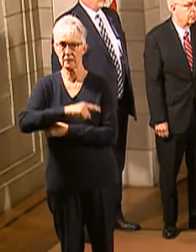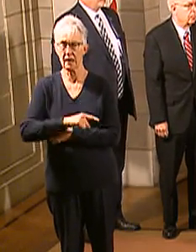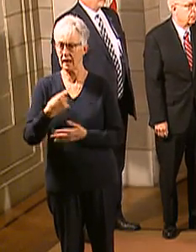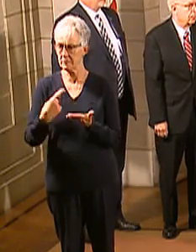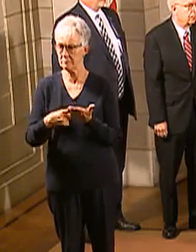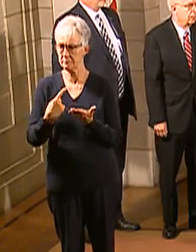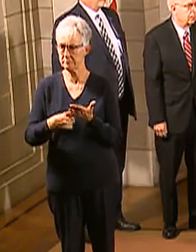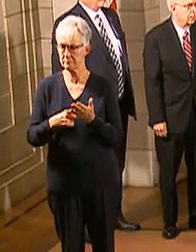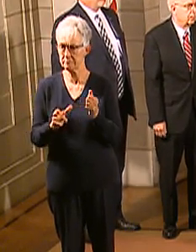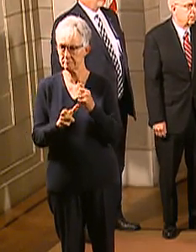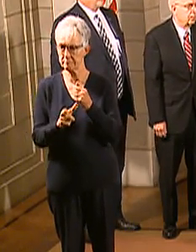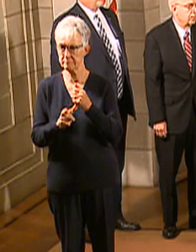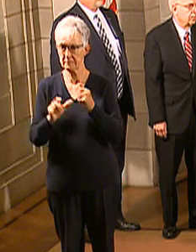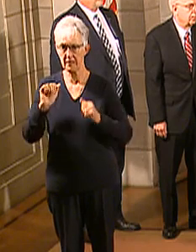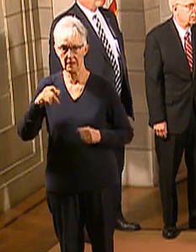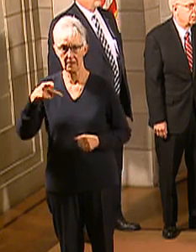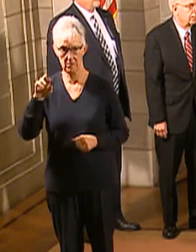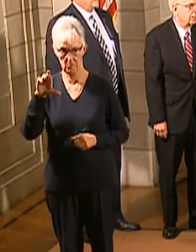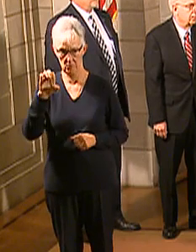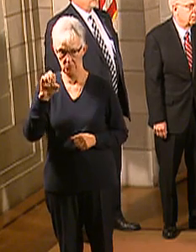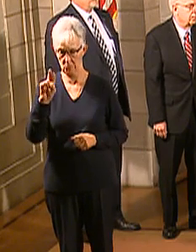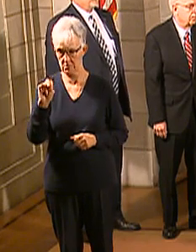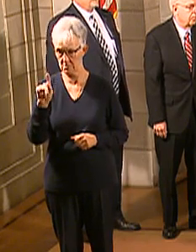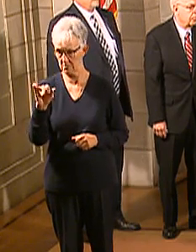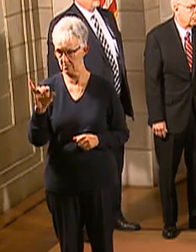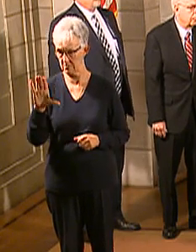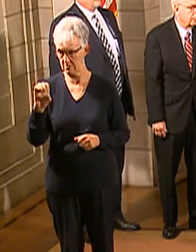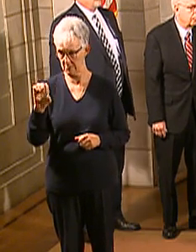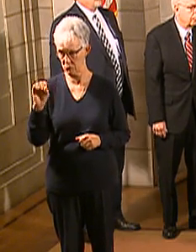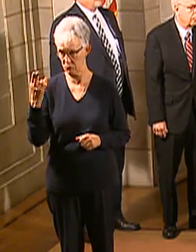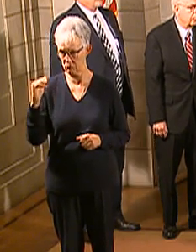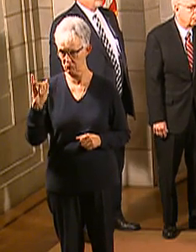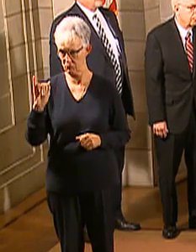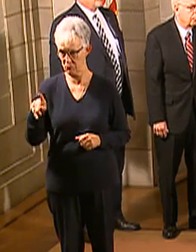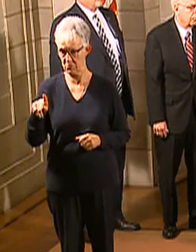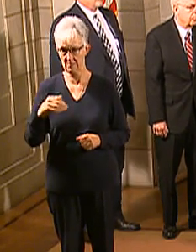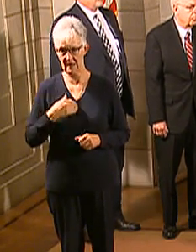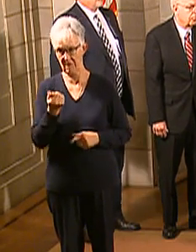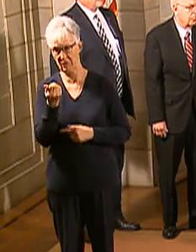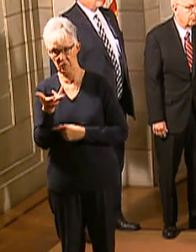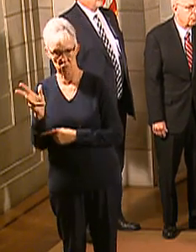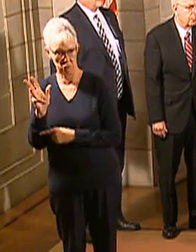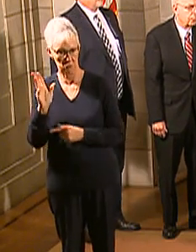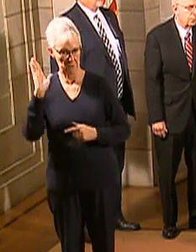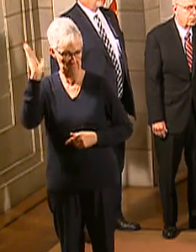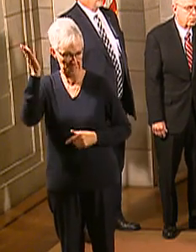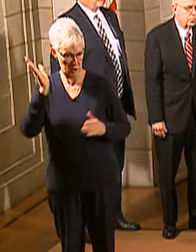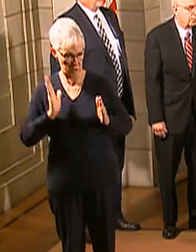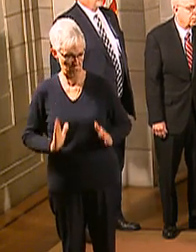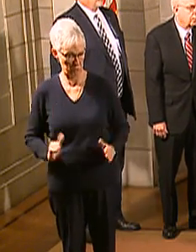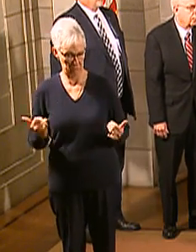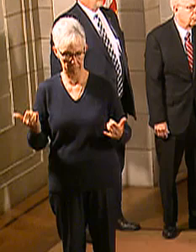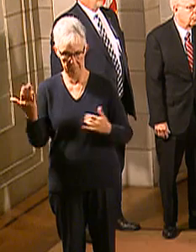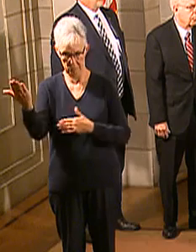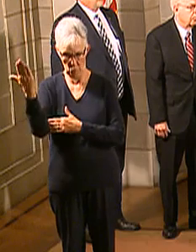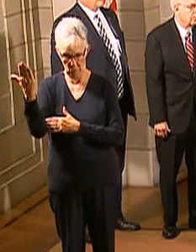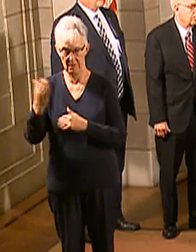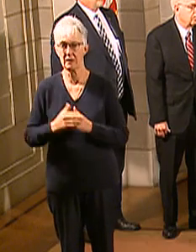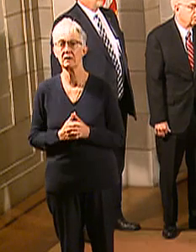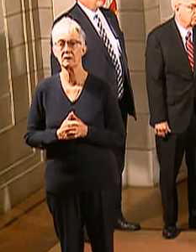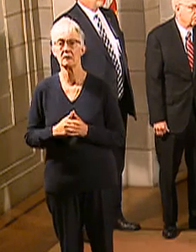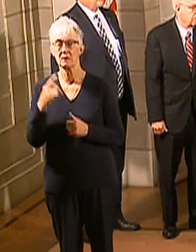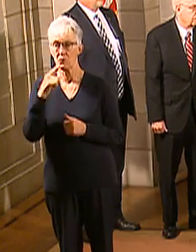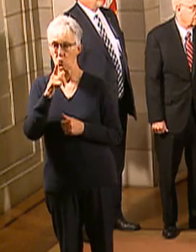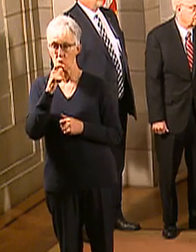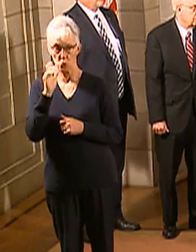and we've got a number of different folks who have joined us here today. So, as far as speaking parts today,